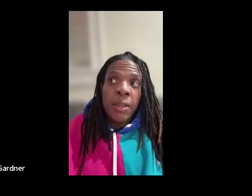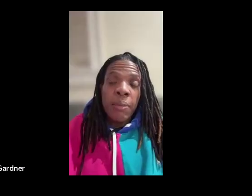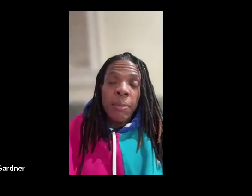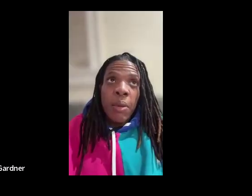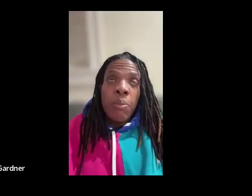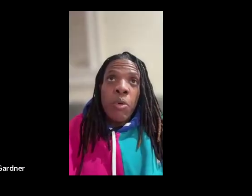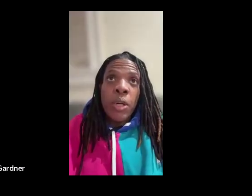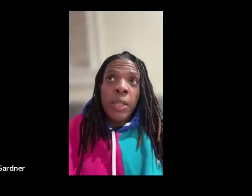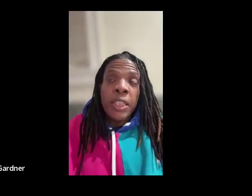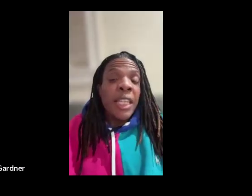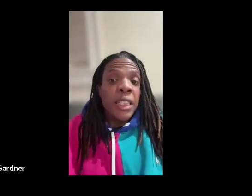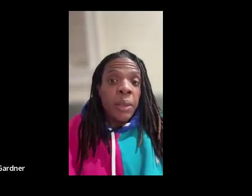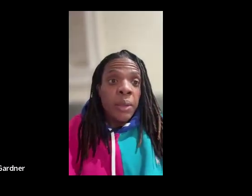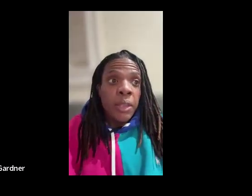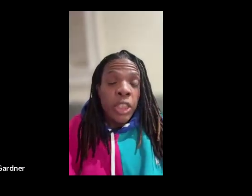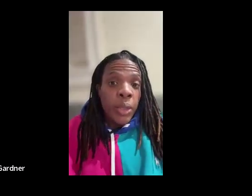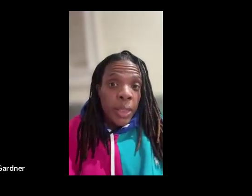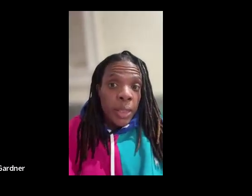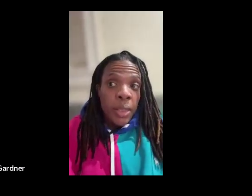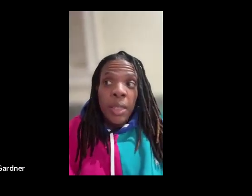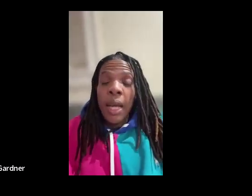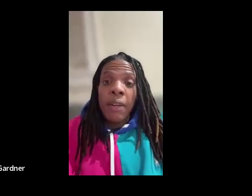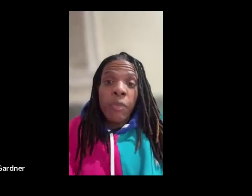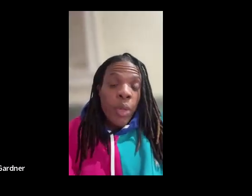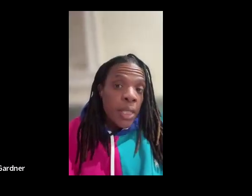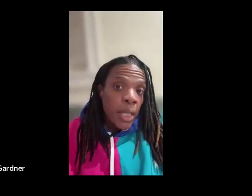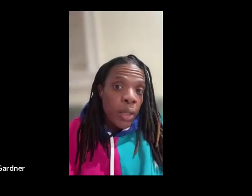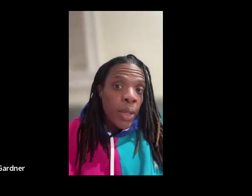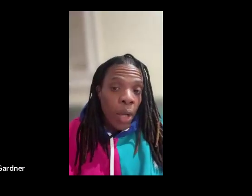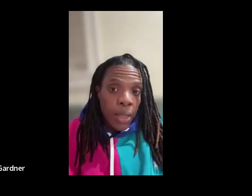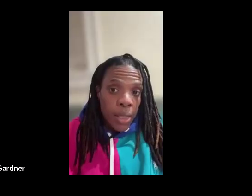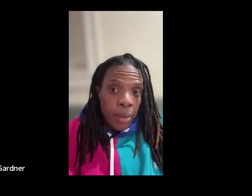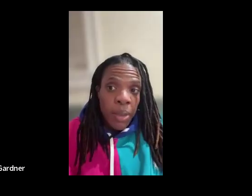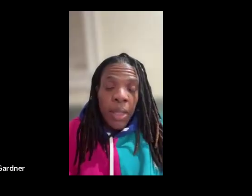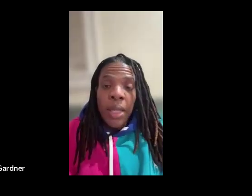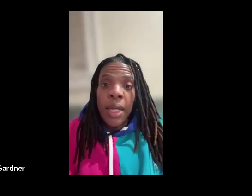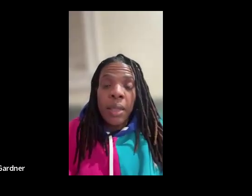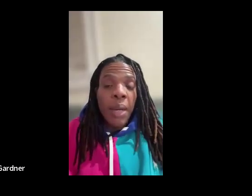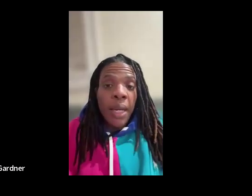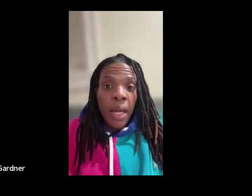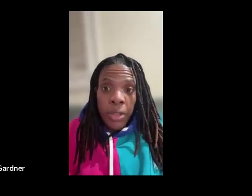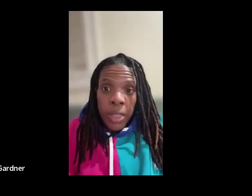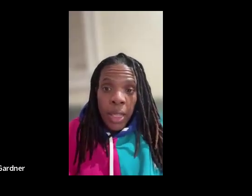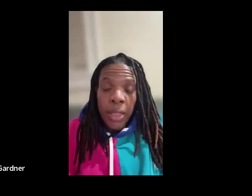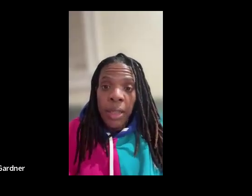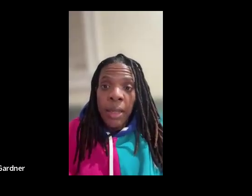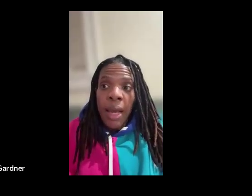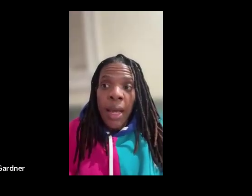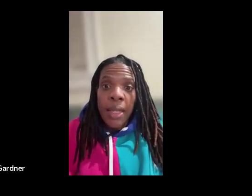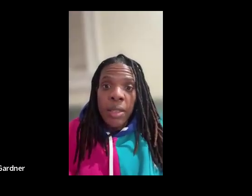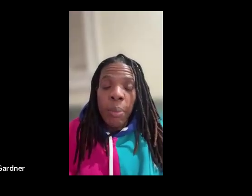the more challenging students. I have one son who has autism, and my other